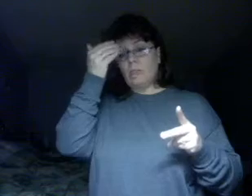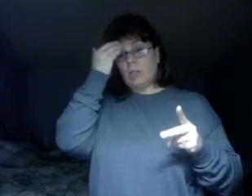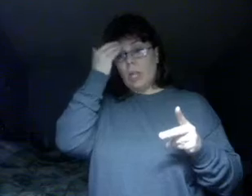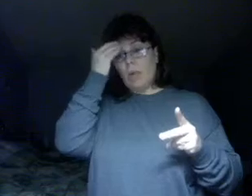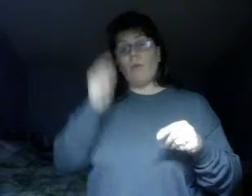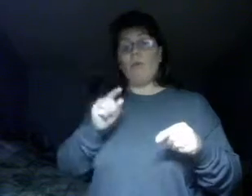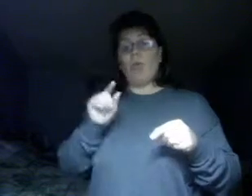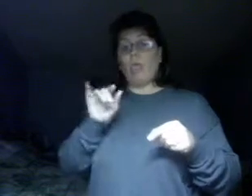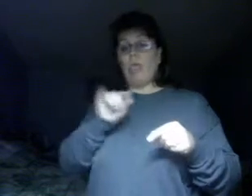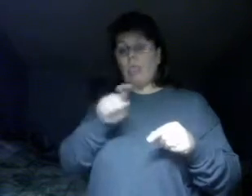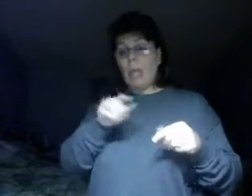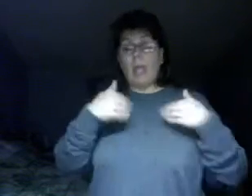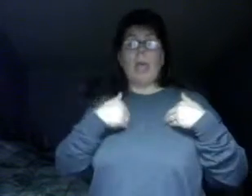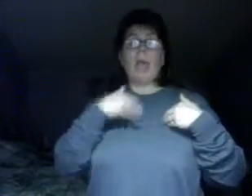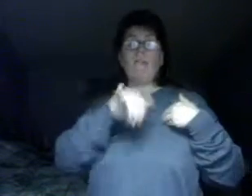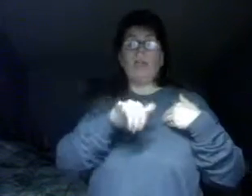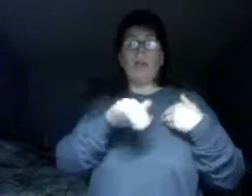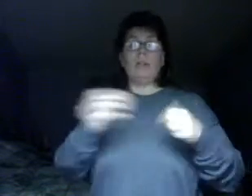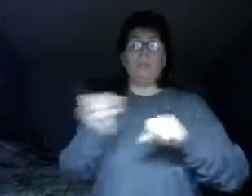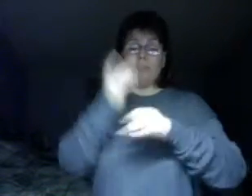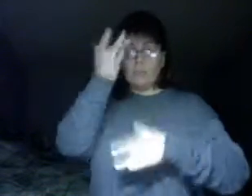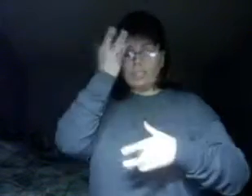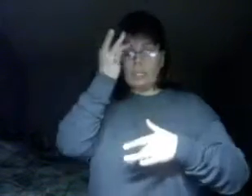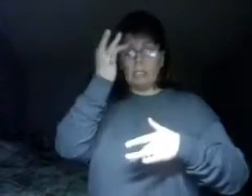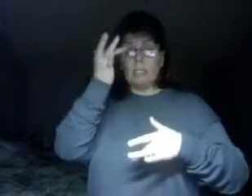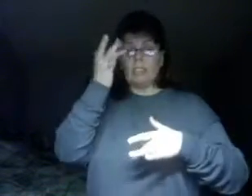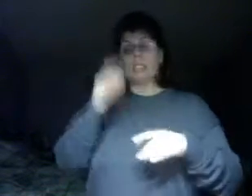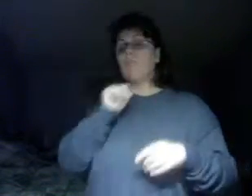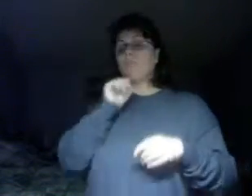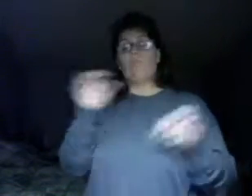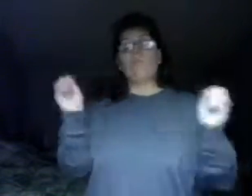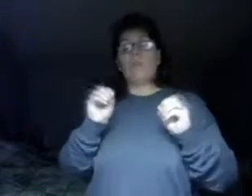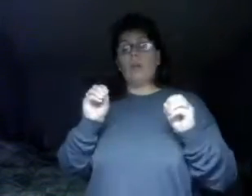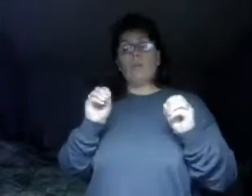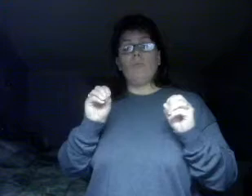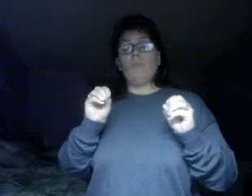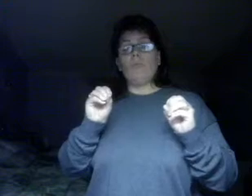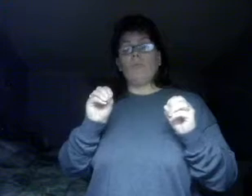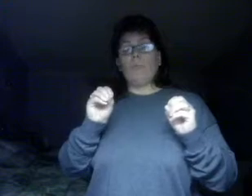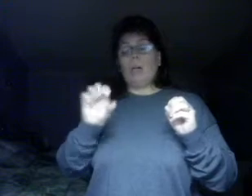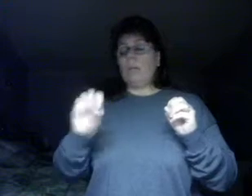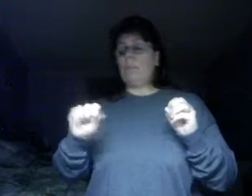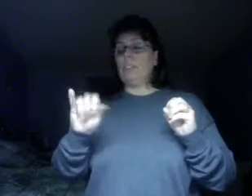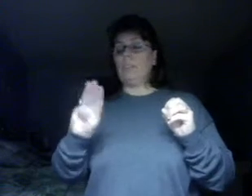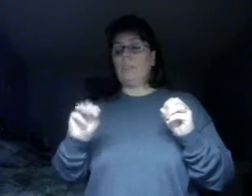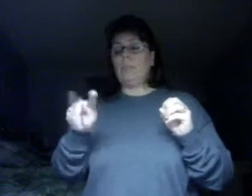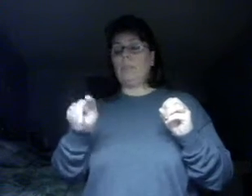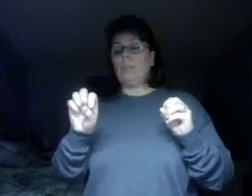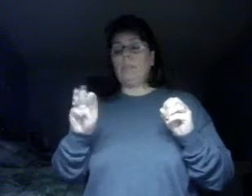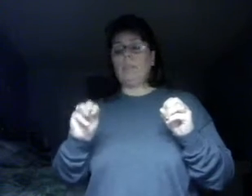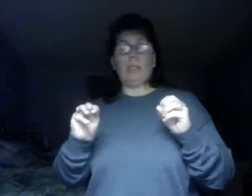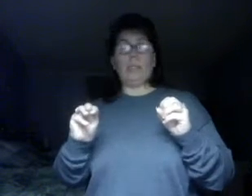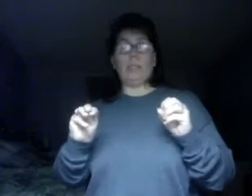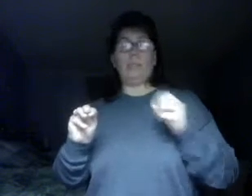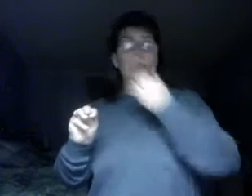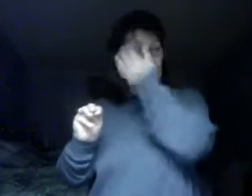infection. Usually, there are no initial symptoms. In about 70% of the population, there are no initial symptoms.